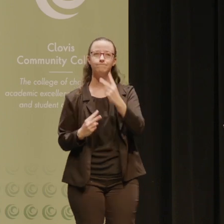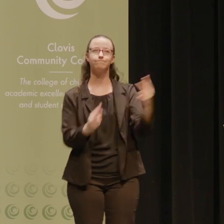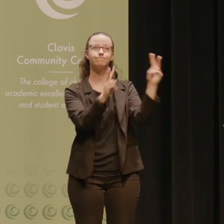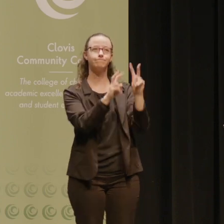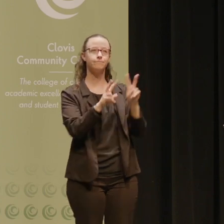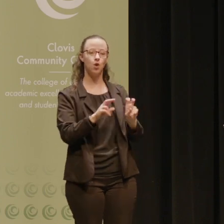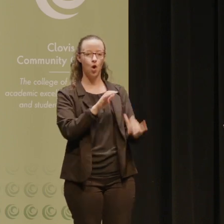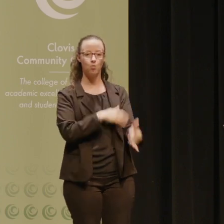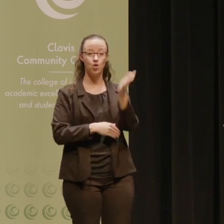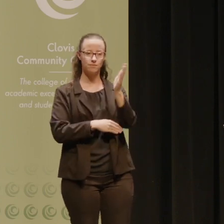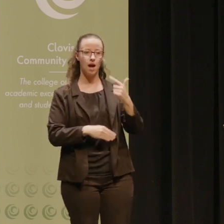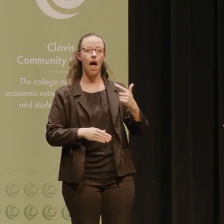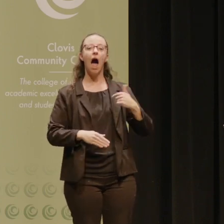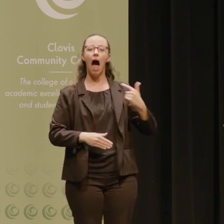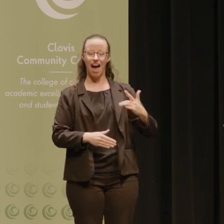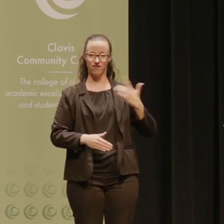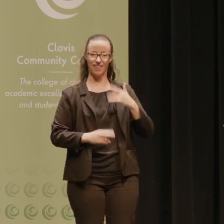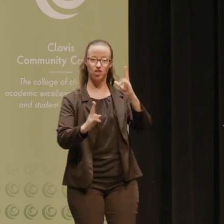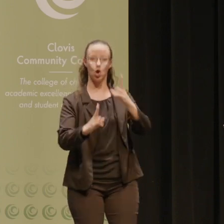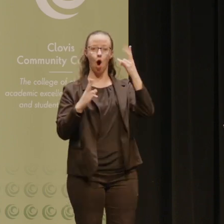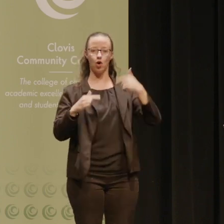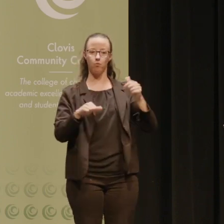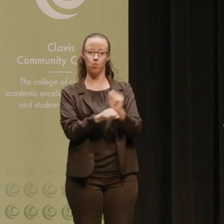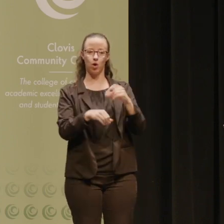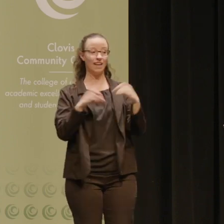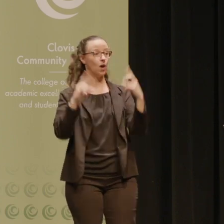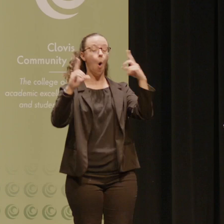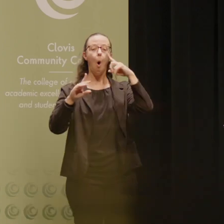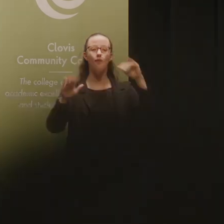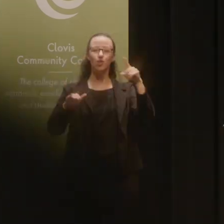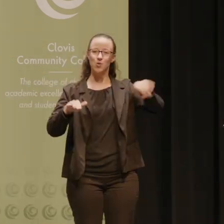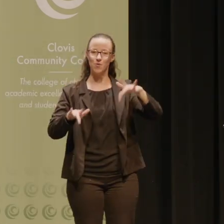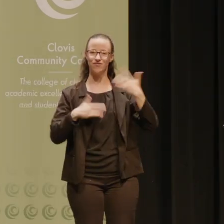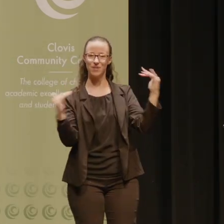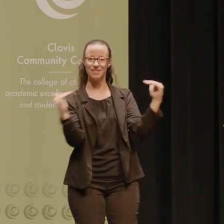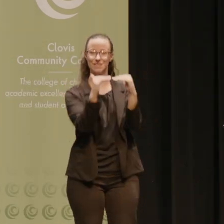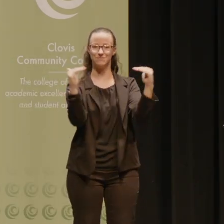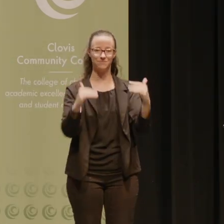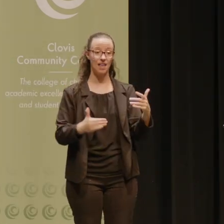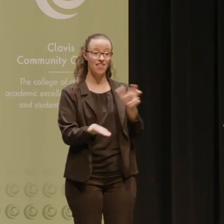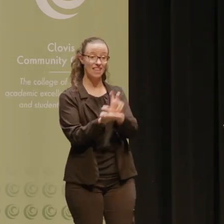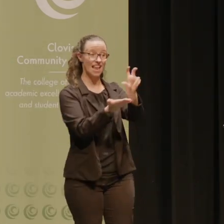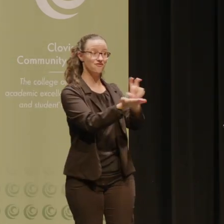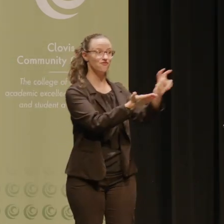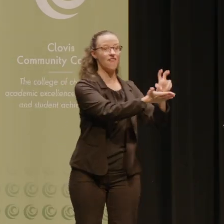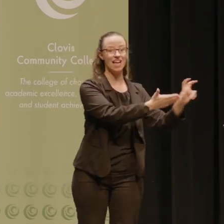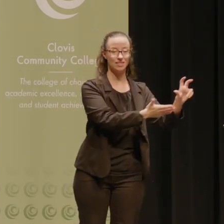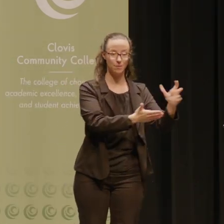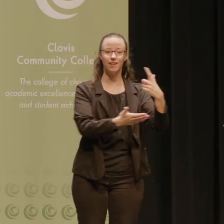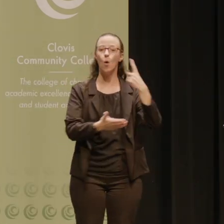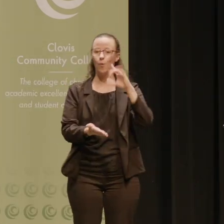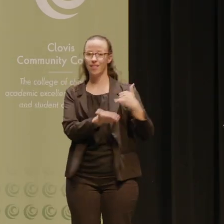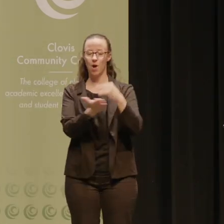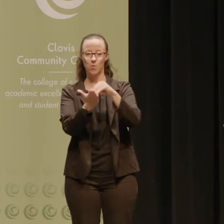I am boosted in my belief that it is an honor to work in education. And I hope you feel that way too. The investments we are making in